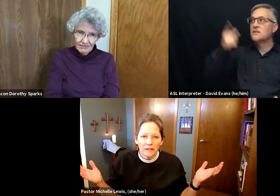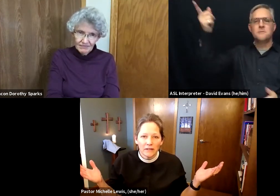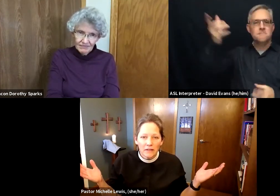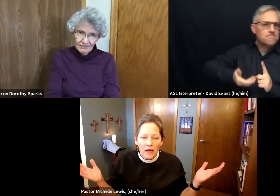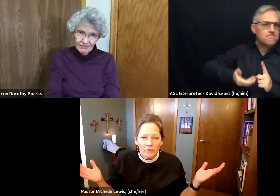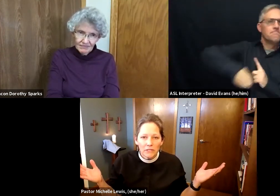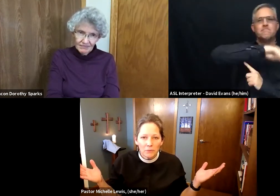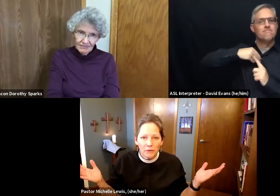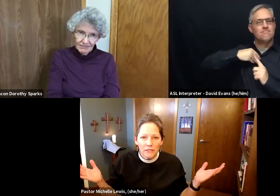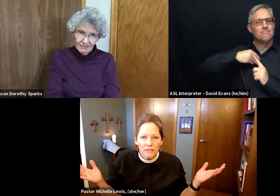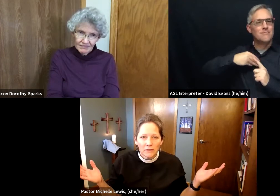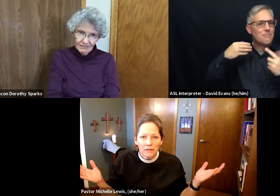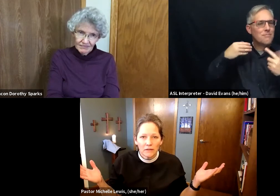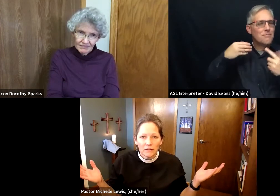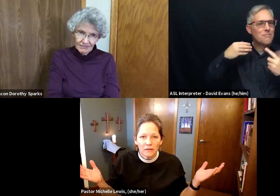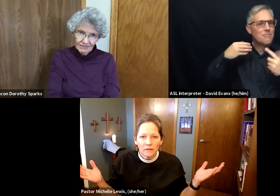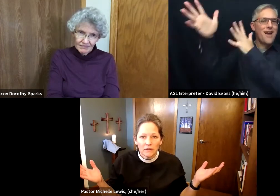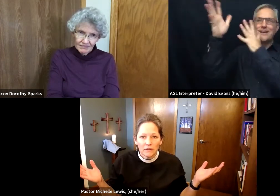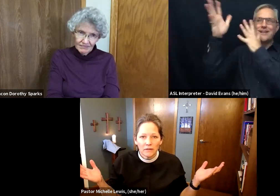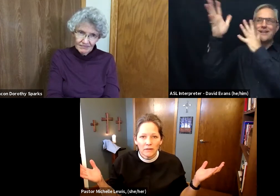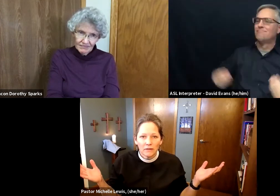Lifting the heavy spirit.